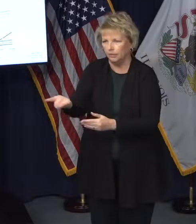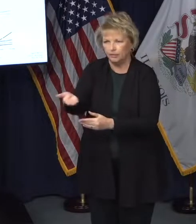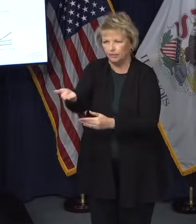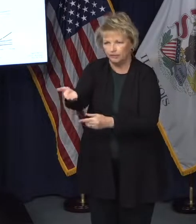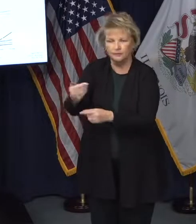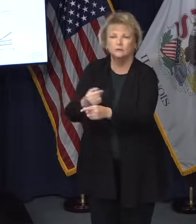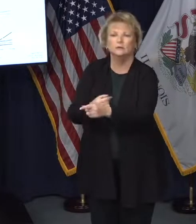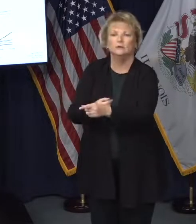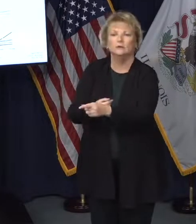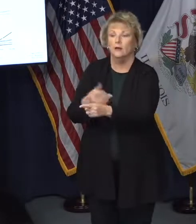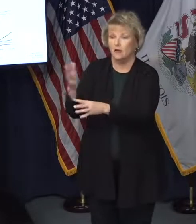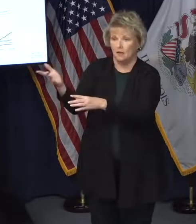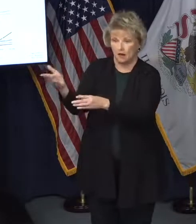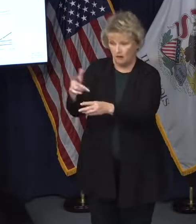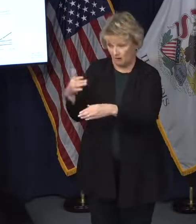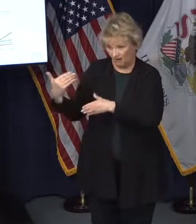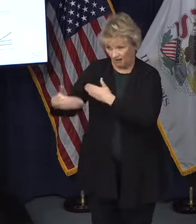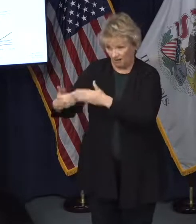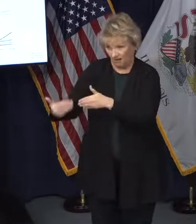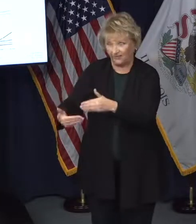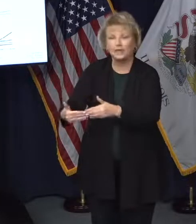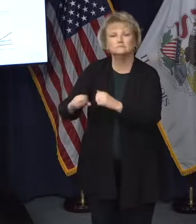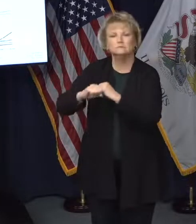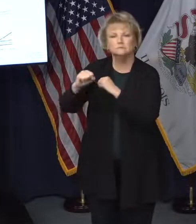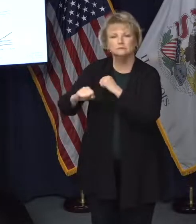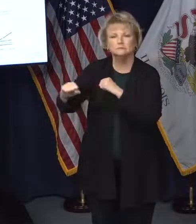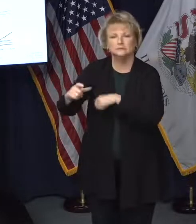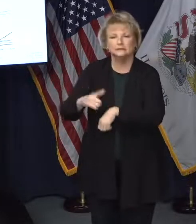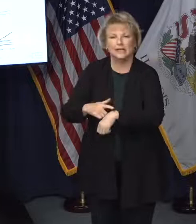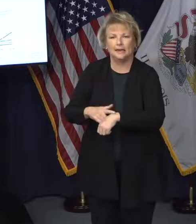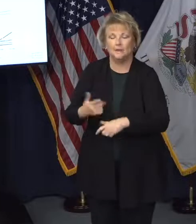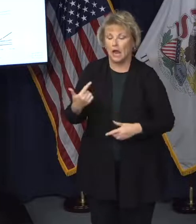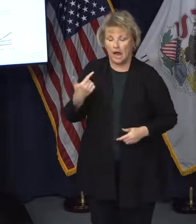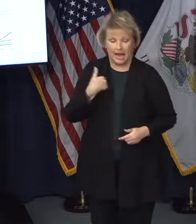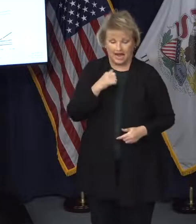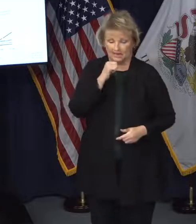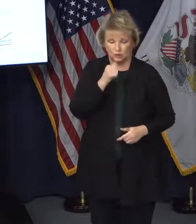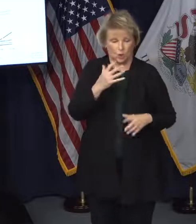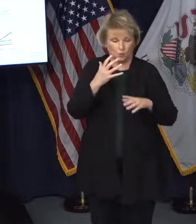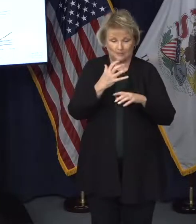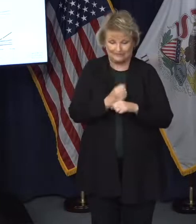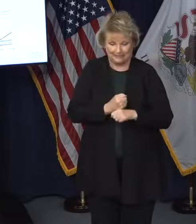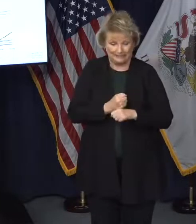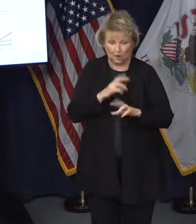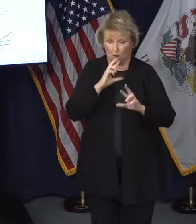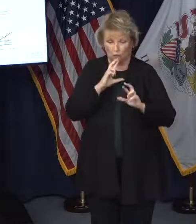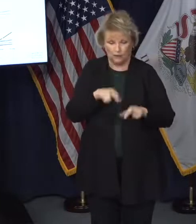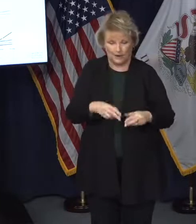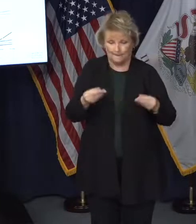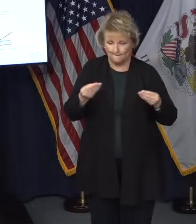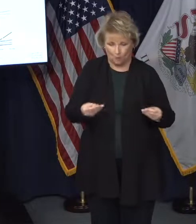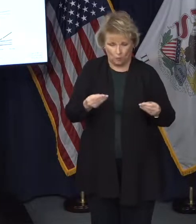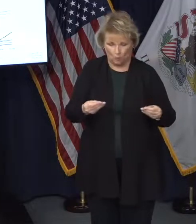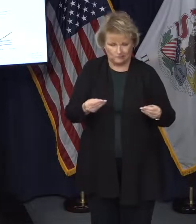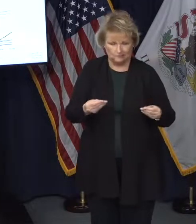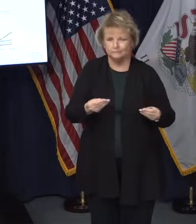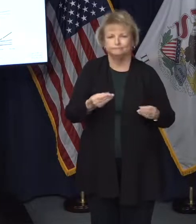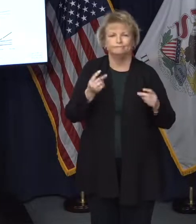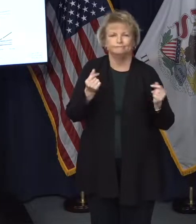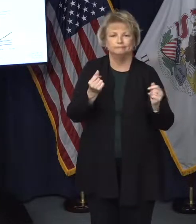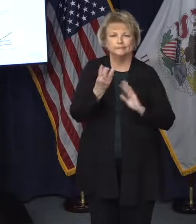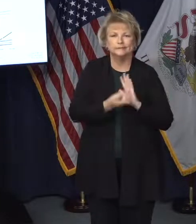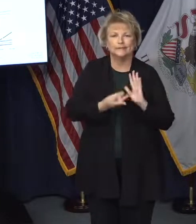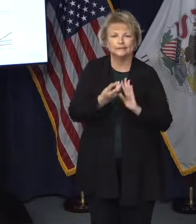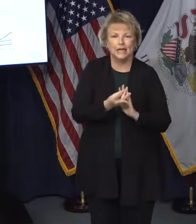record system, all of those processes take time. So I don't get necessarily the report 6 hours